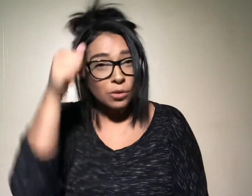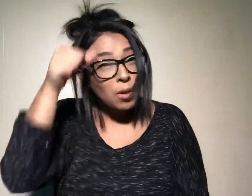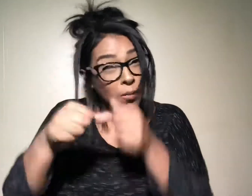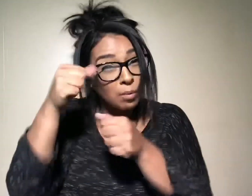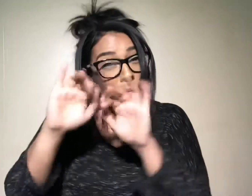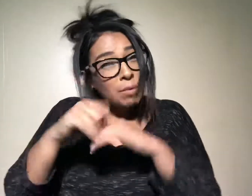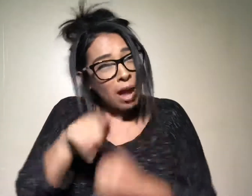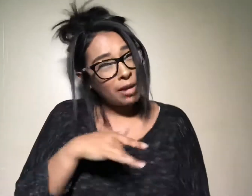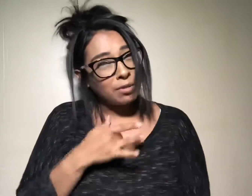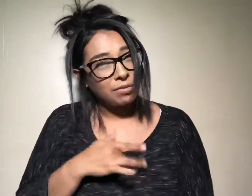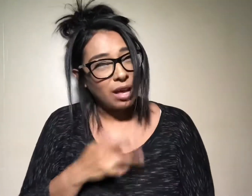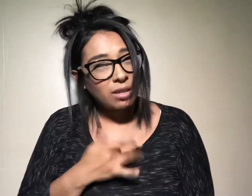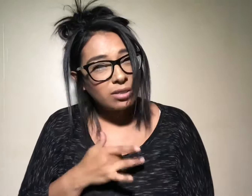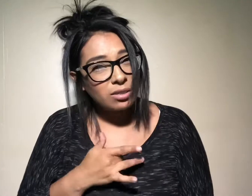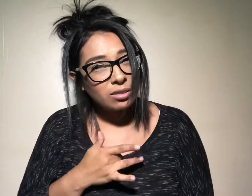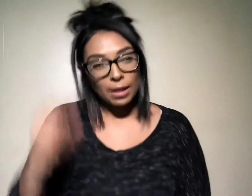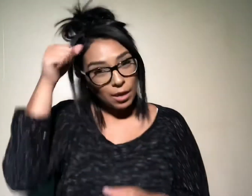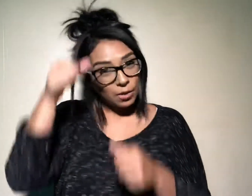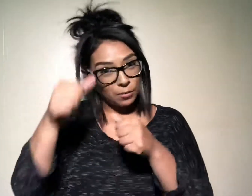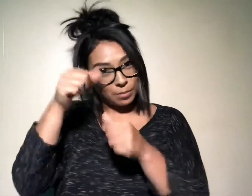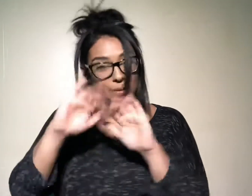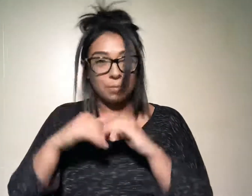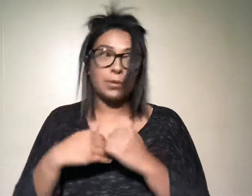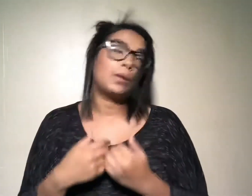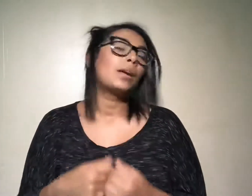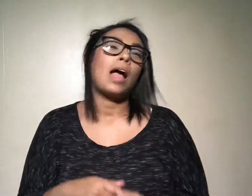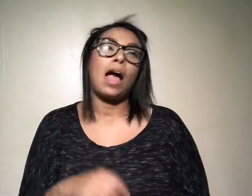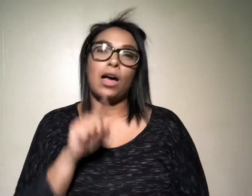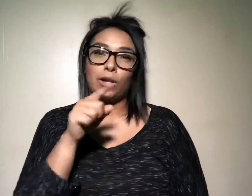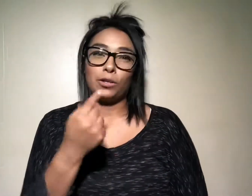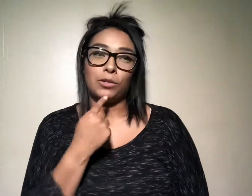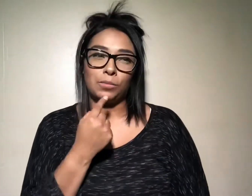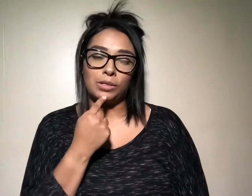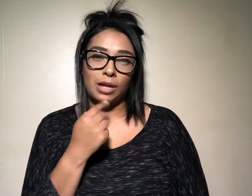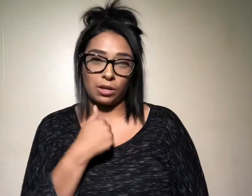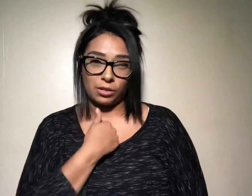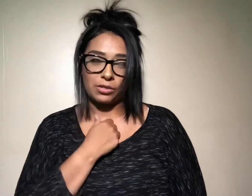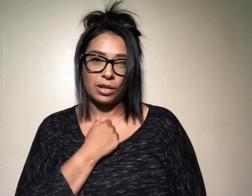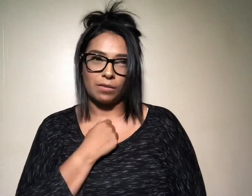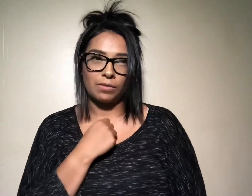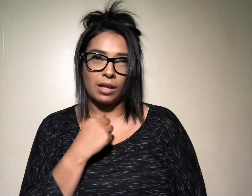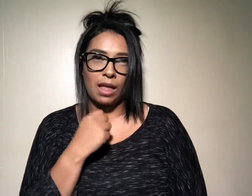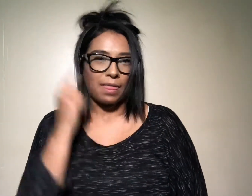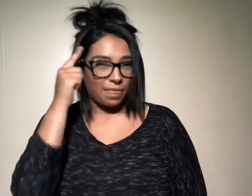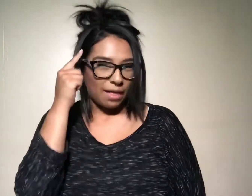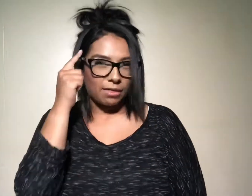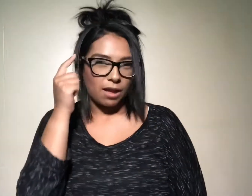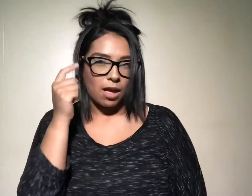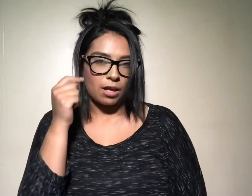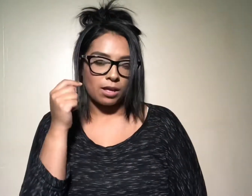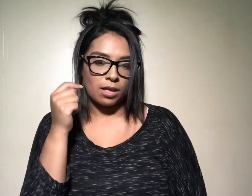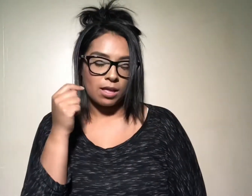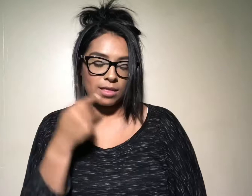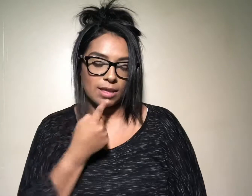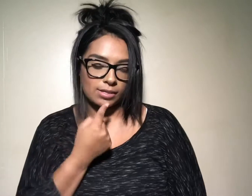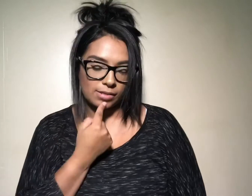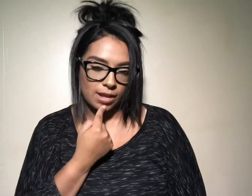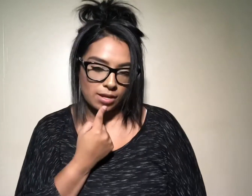you, remember how you felt? Or remember how you would tell yourself that thought that